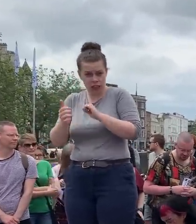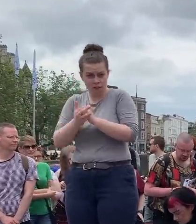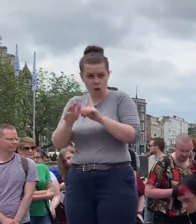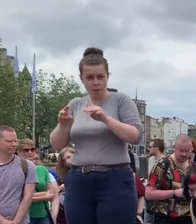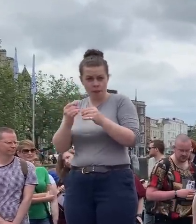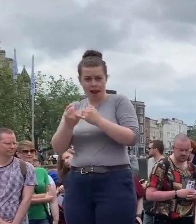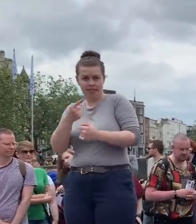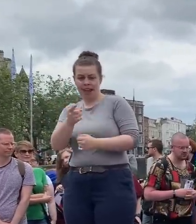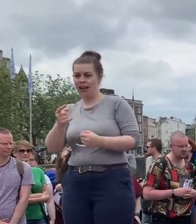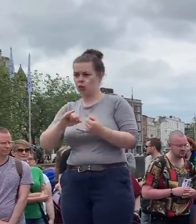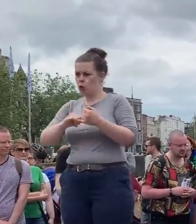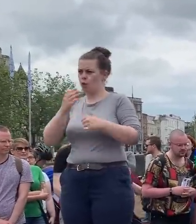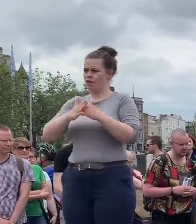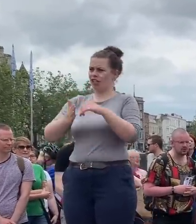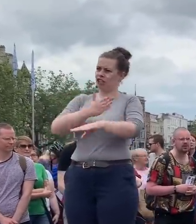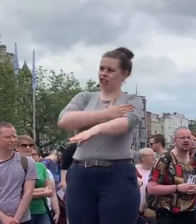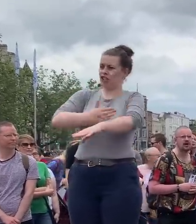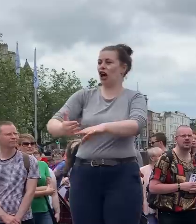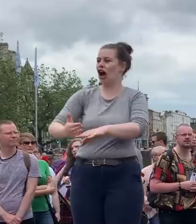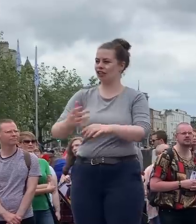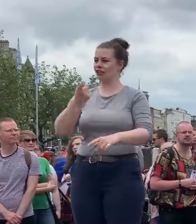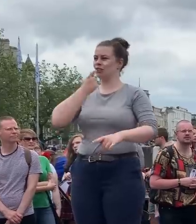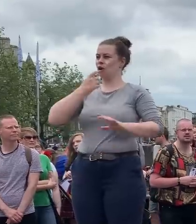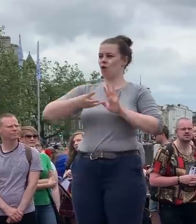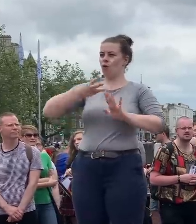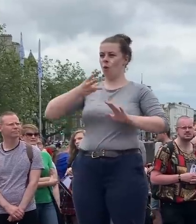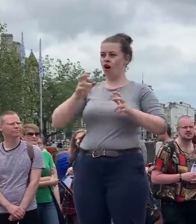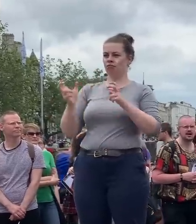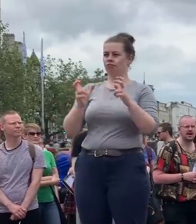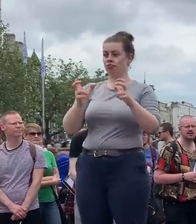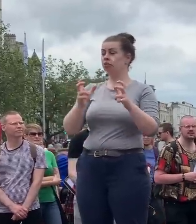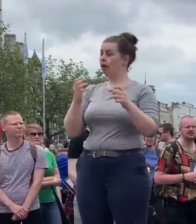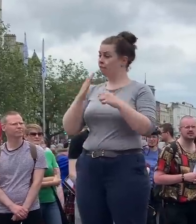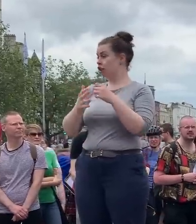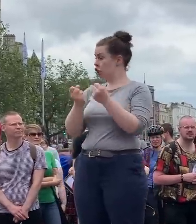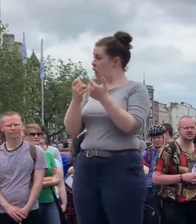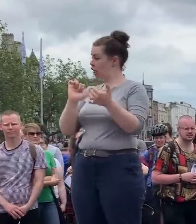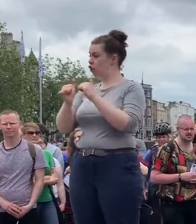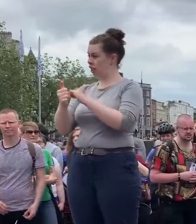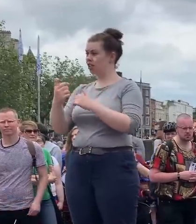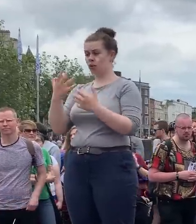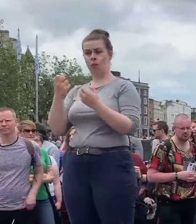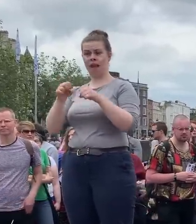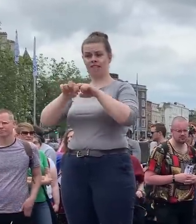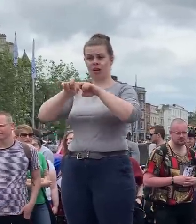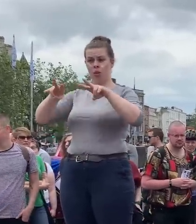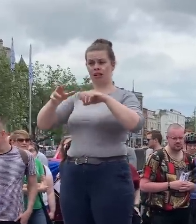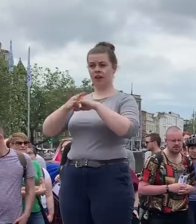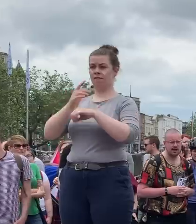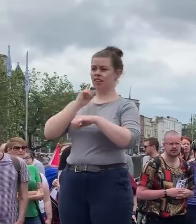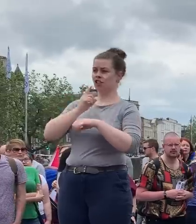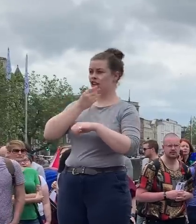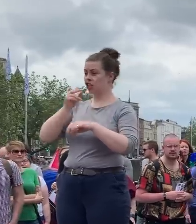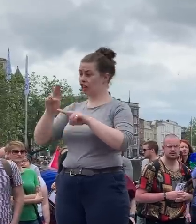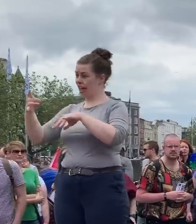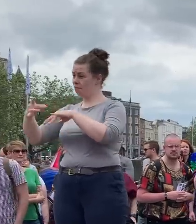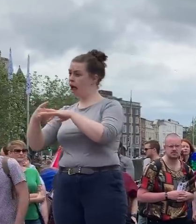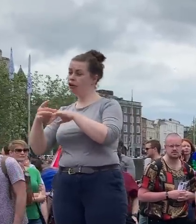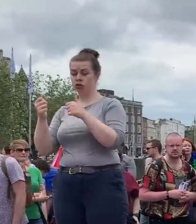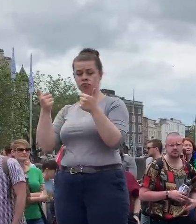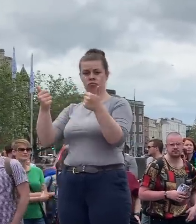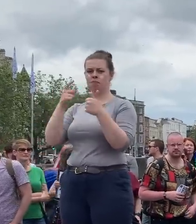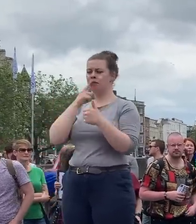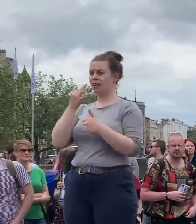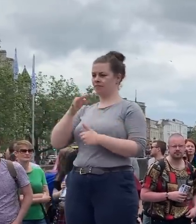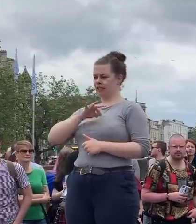like that, the people who started the Stonewall riots? A lot's changed generally. We have marriage equality, we have gender recognition, we have a lot of other improvements. But if you're